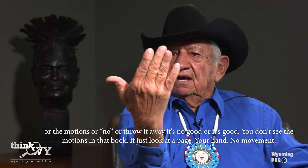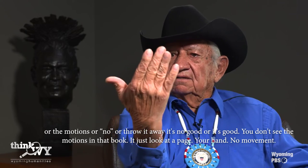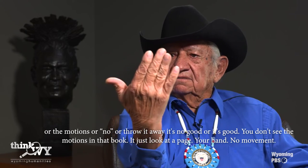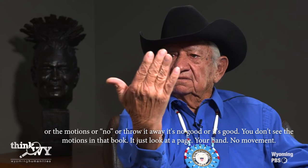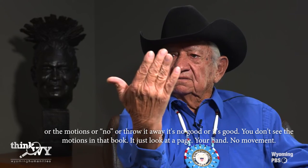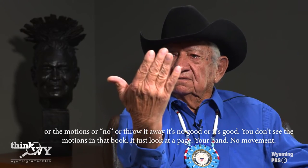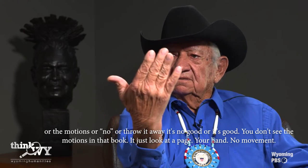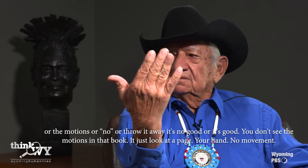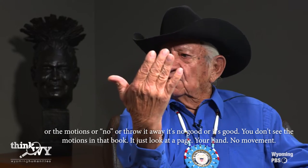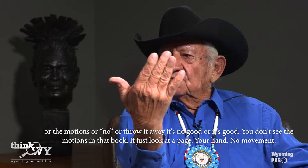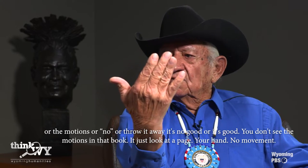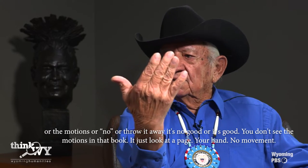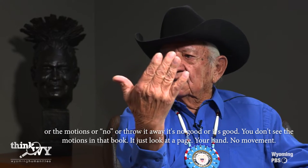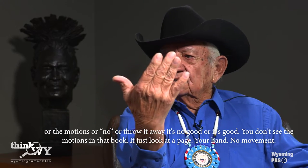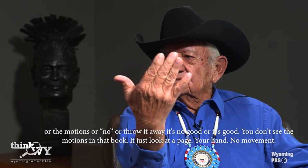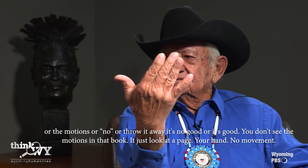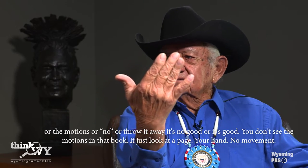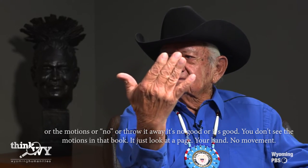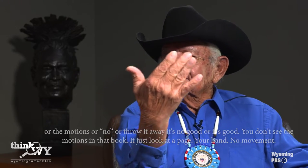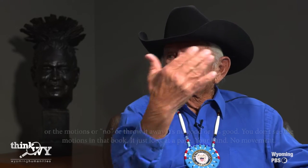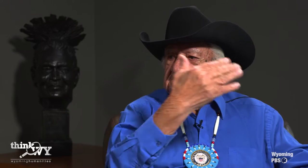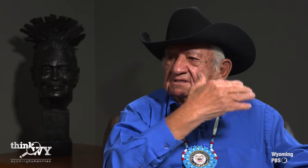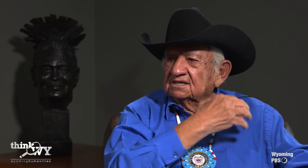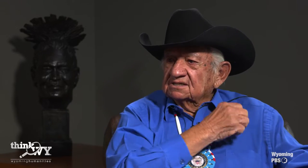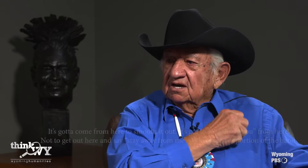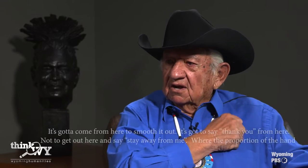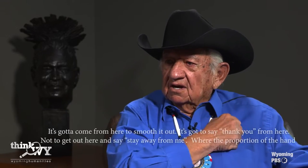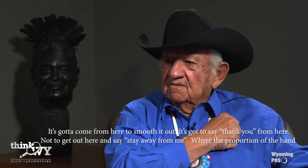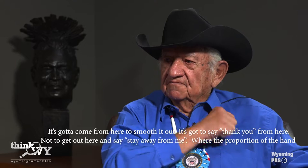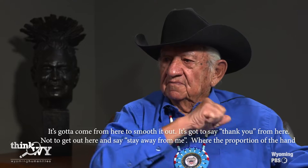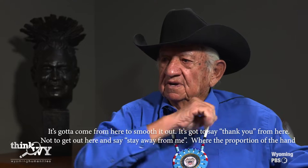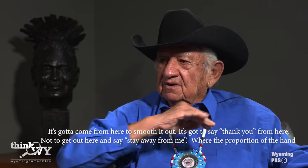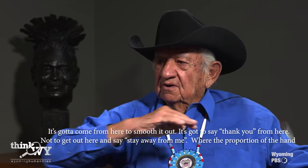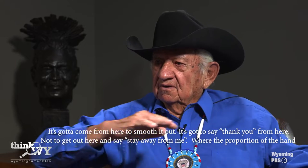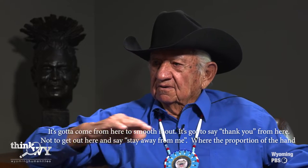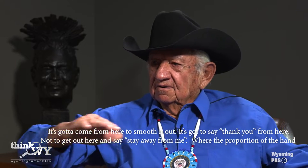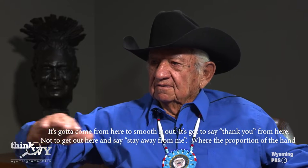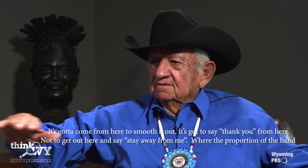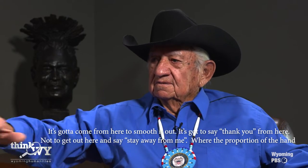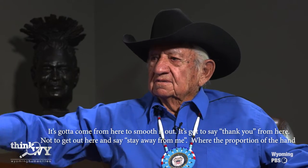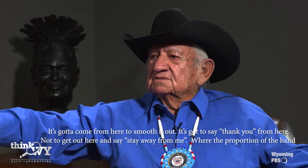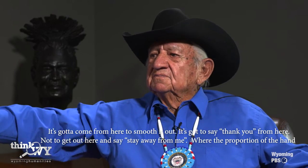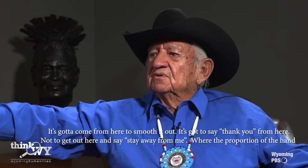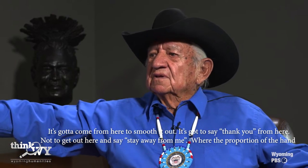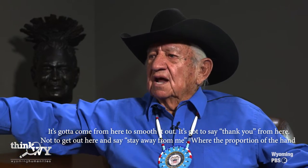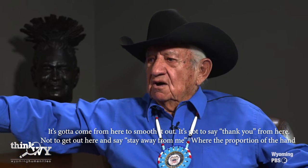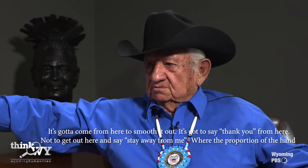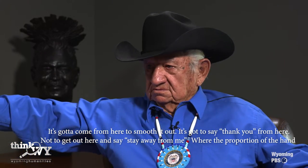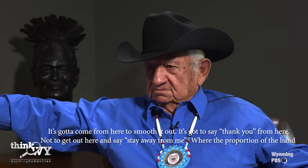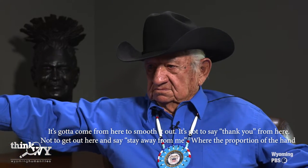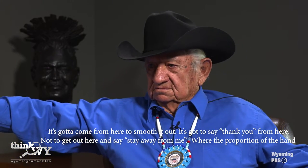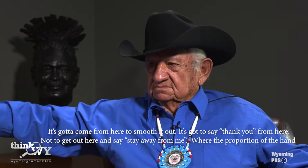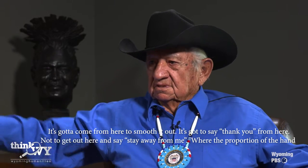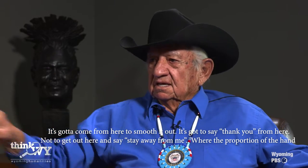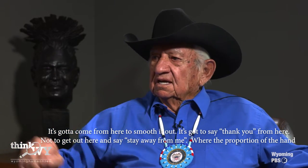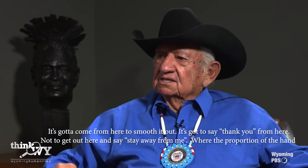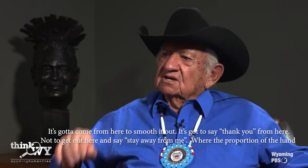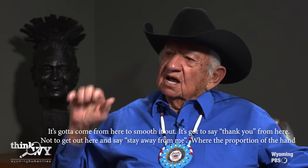hand, no movement. It's got to come from here to smooth it out. It's got to